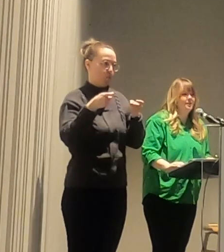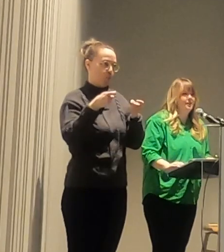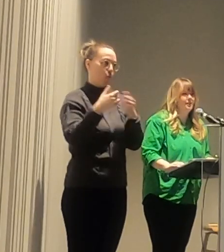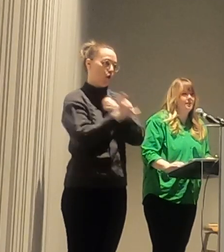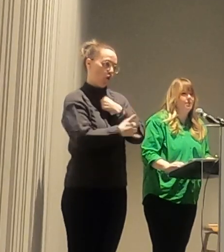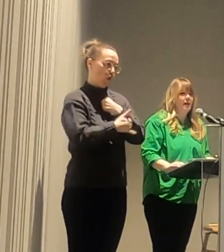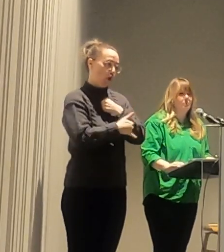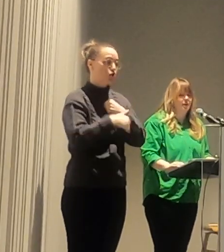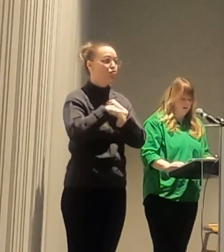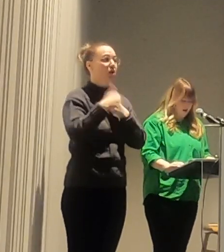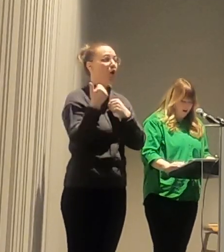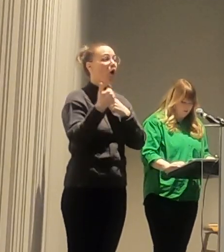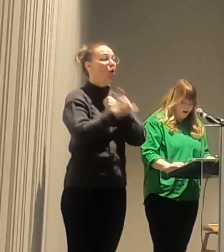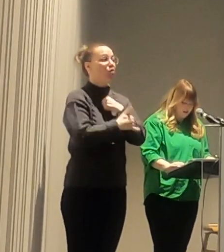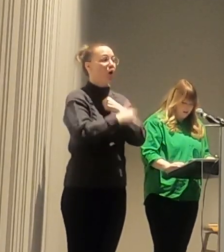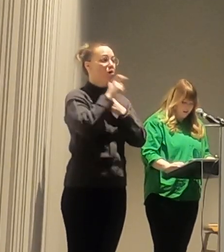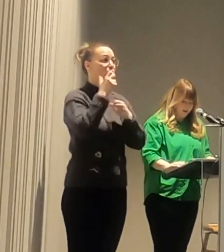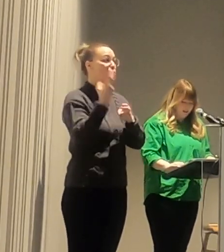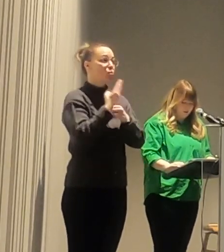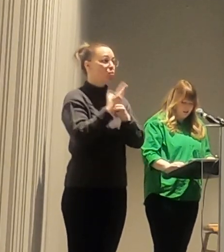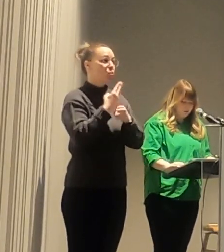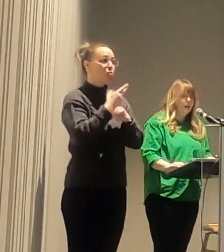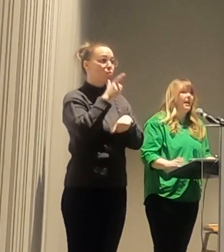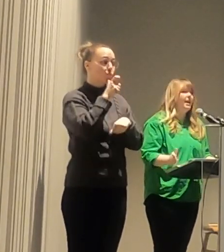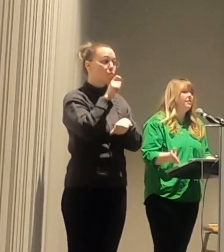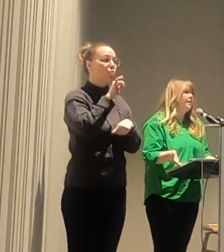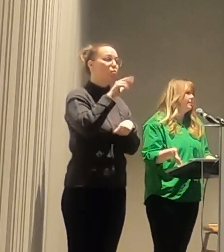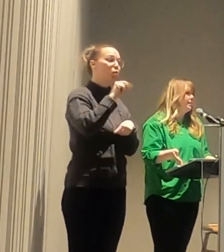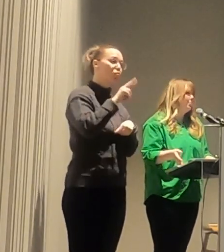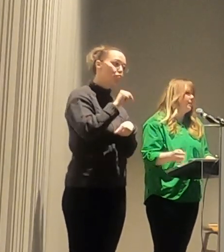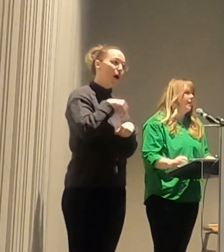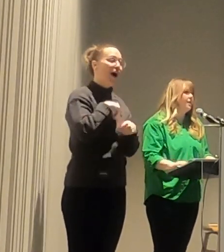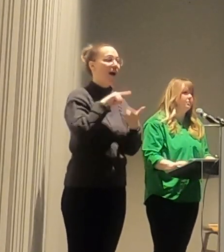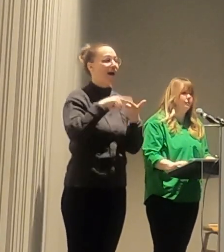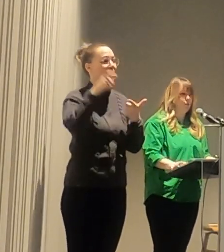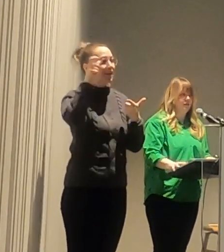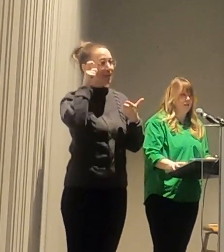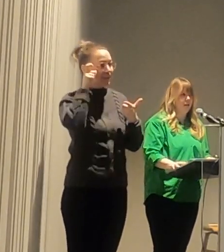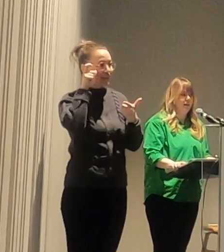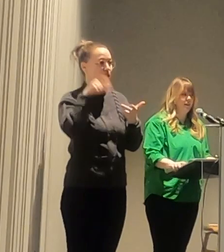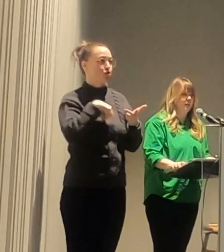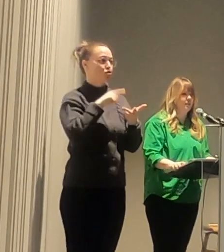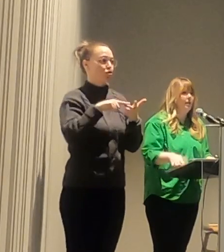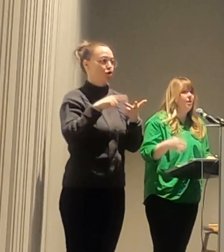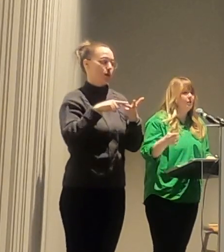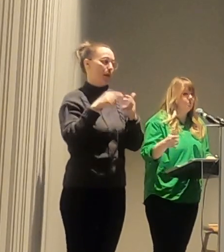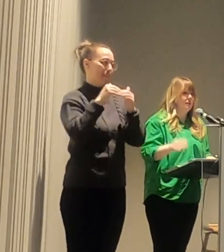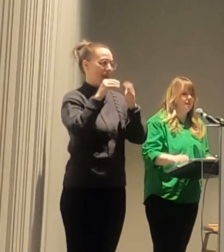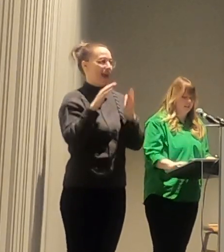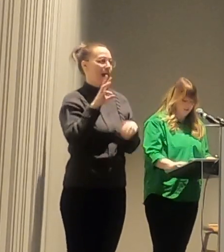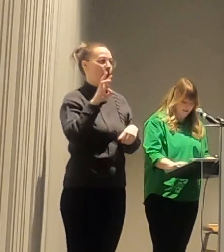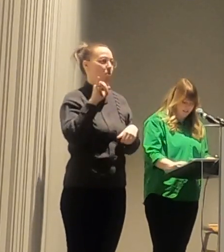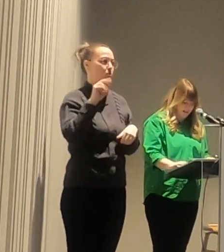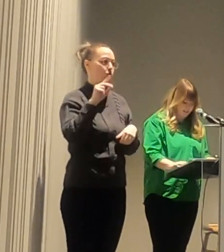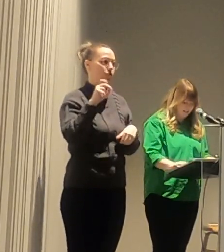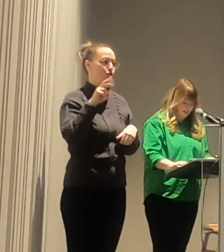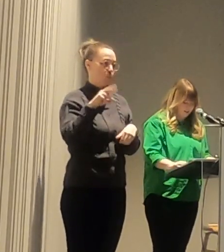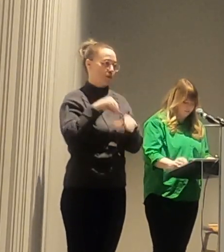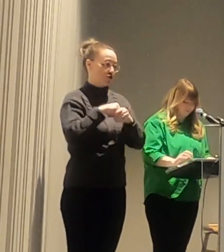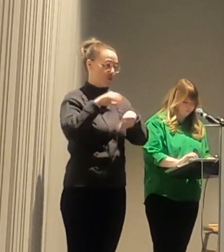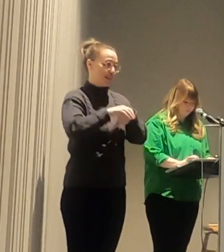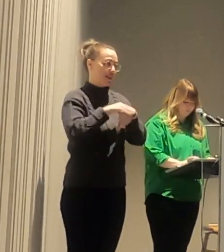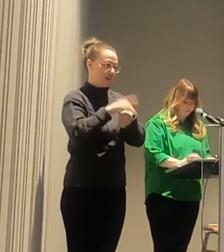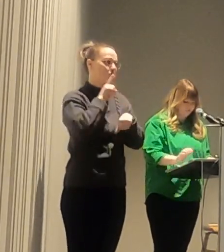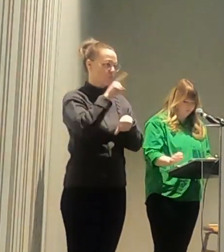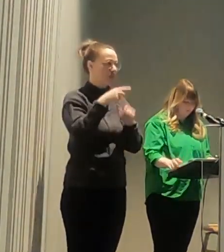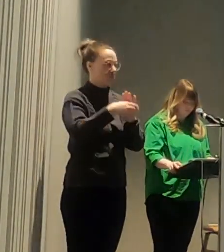a dynastic system have been Iran, Egypt, and the contemporary House of Windsor in England could be considered a dynasty.